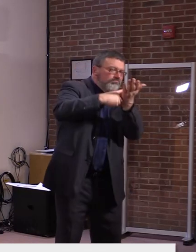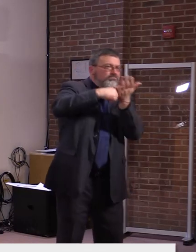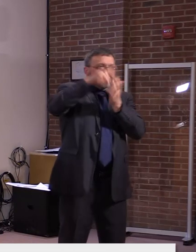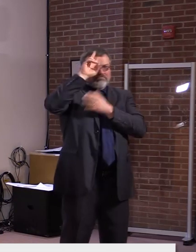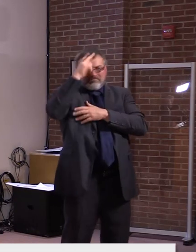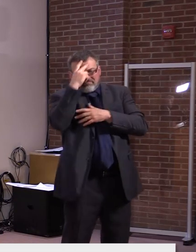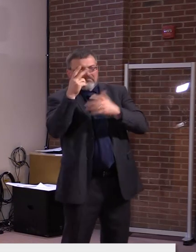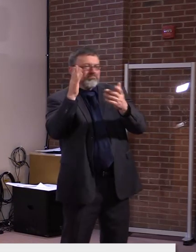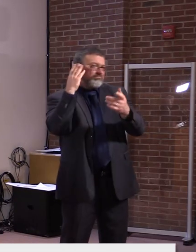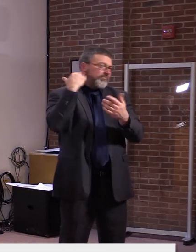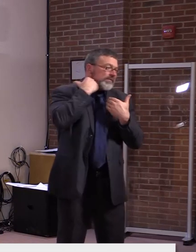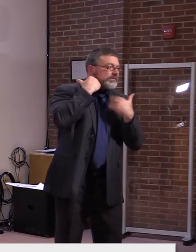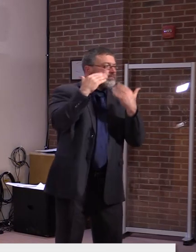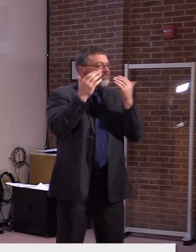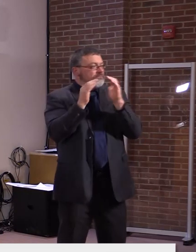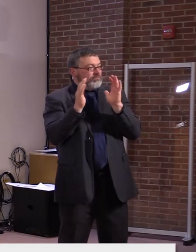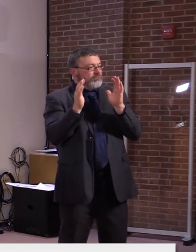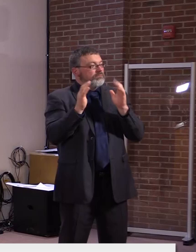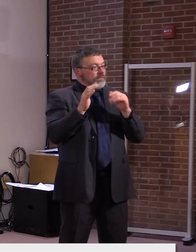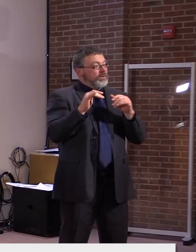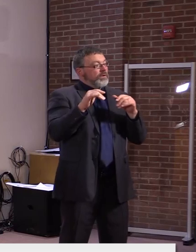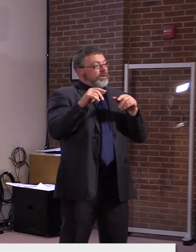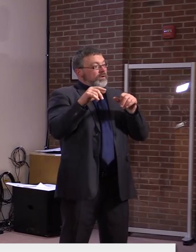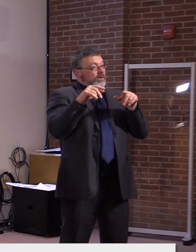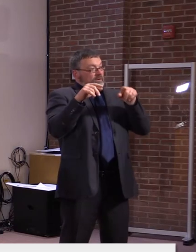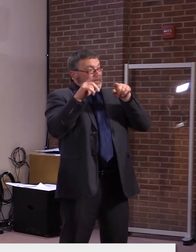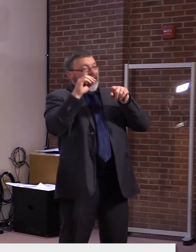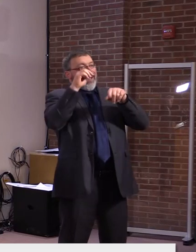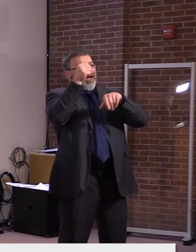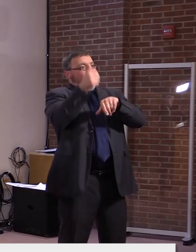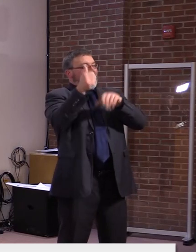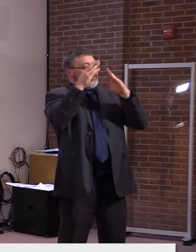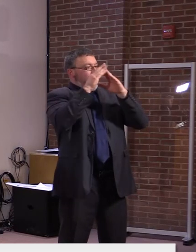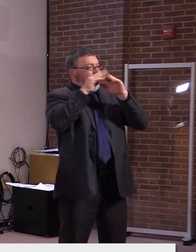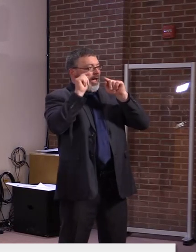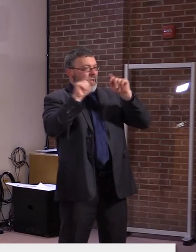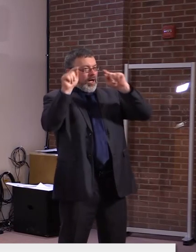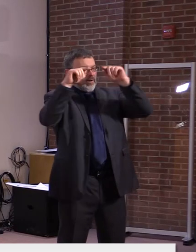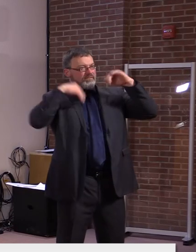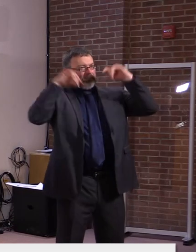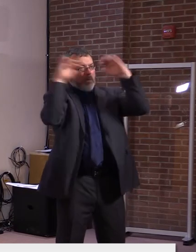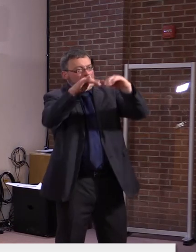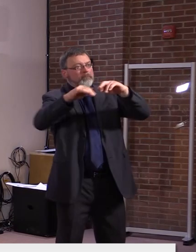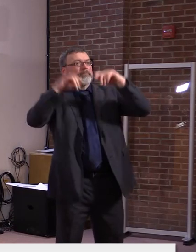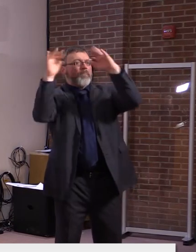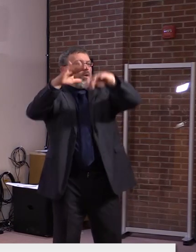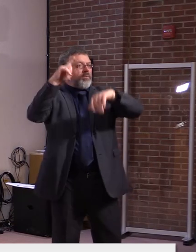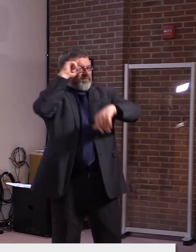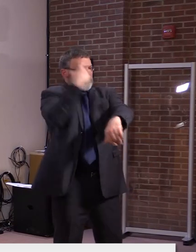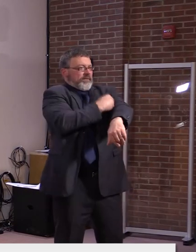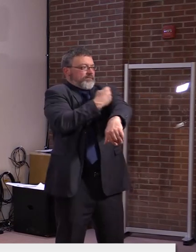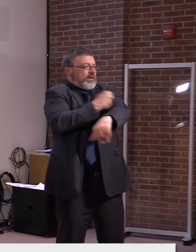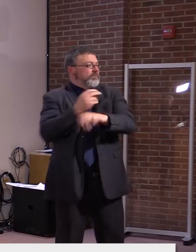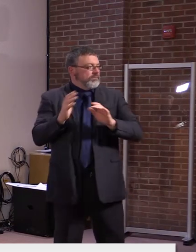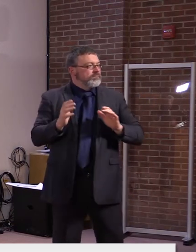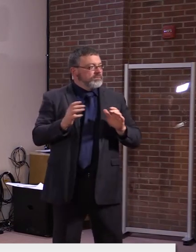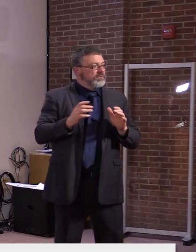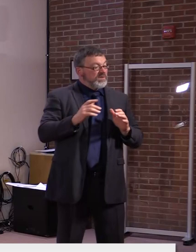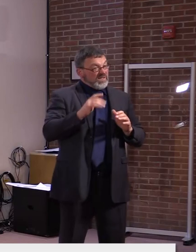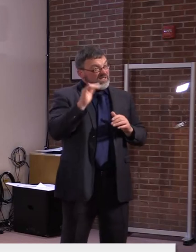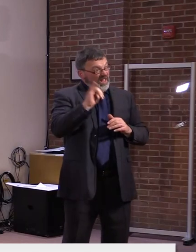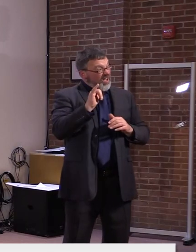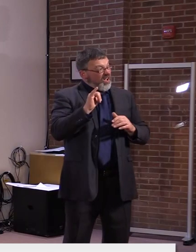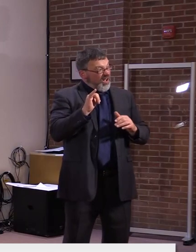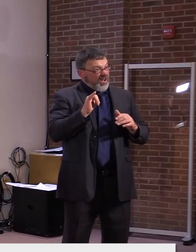on a barnstorming event. Those barnstorming events were successful in Essex County. They were successful actually all over the state when